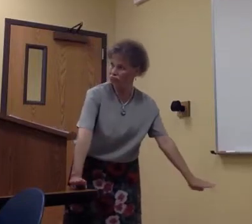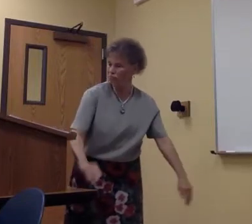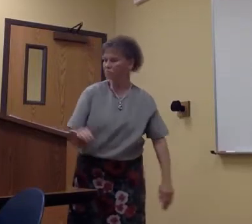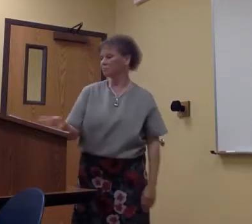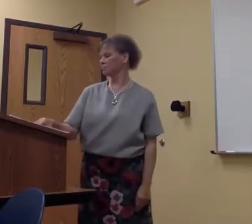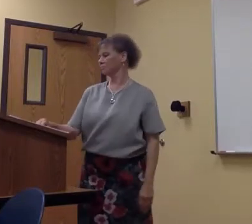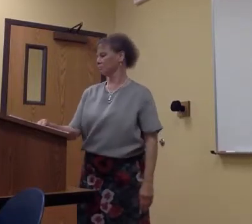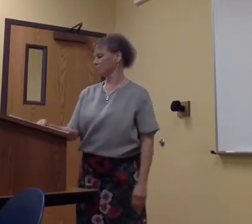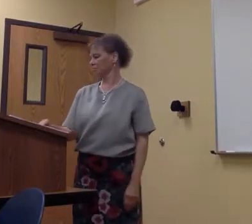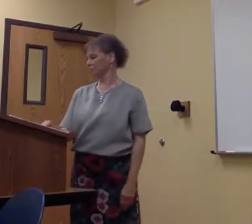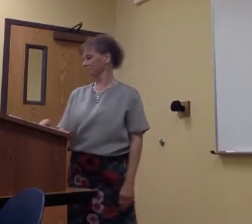Floor.